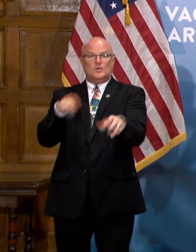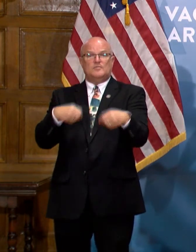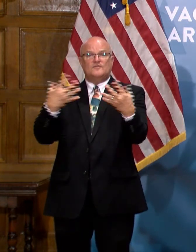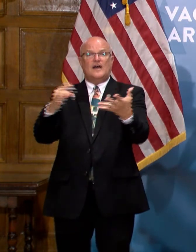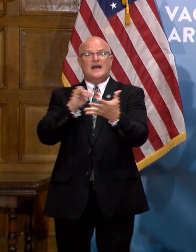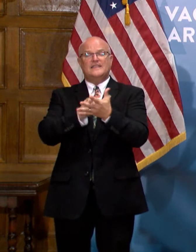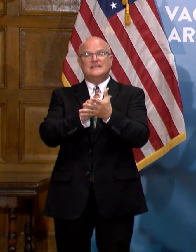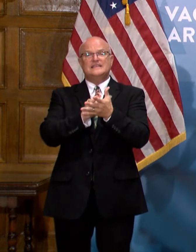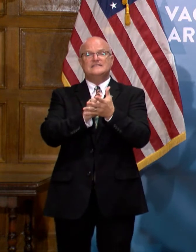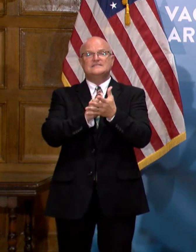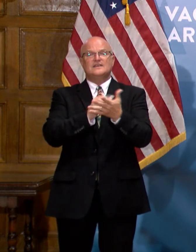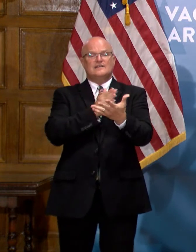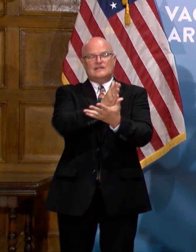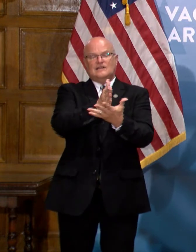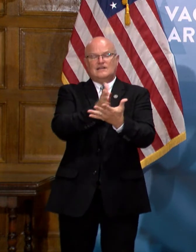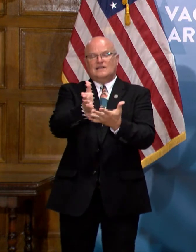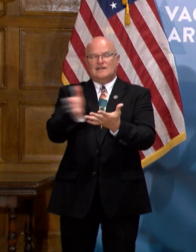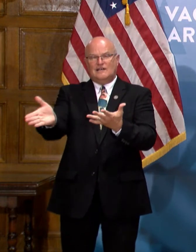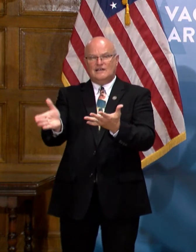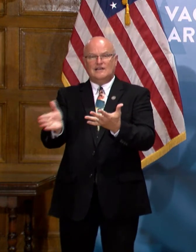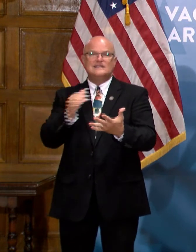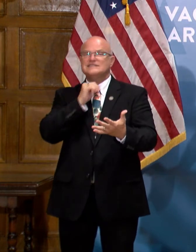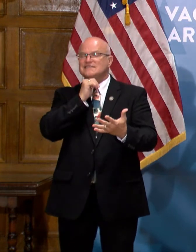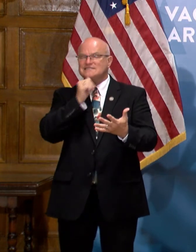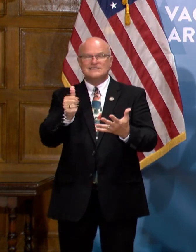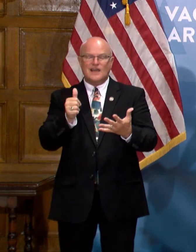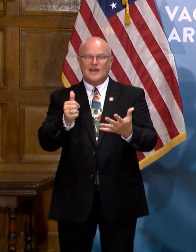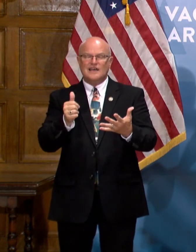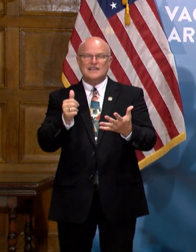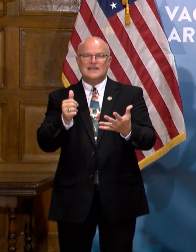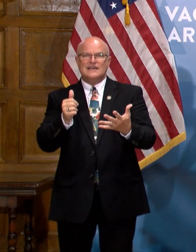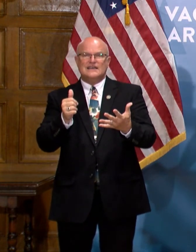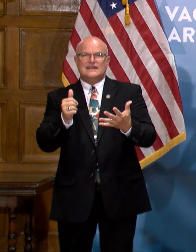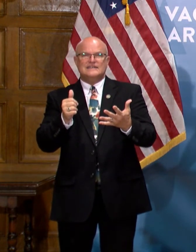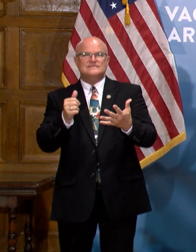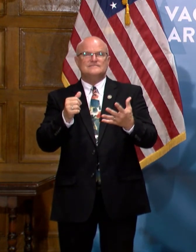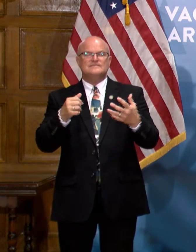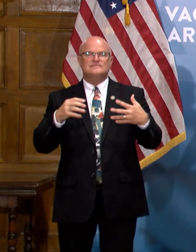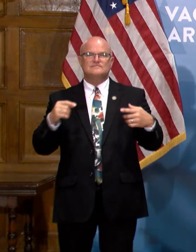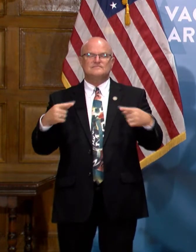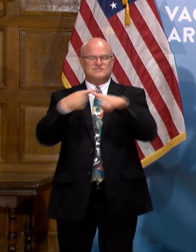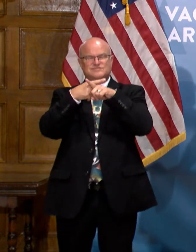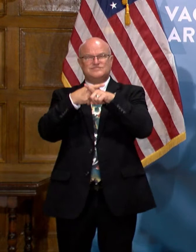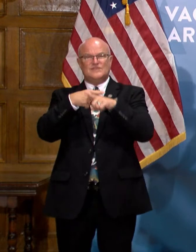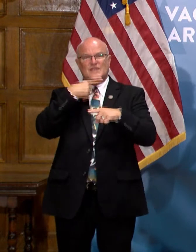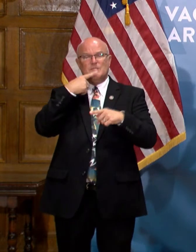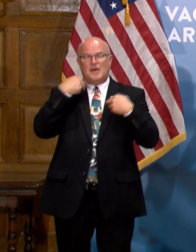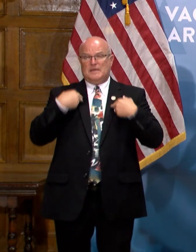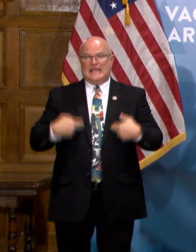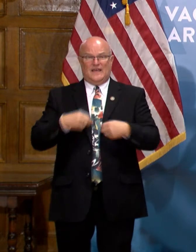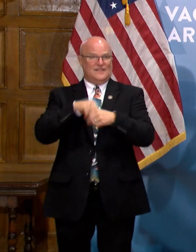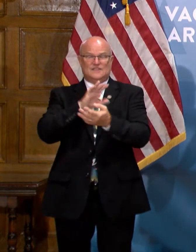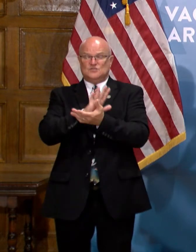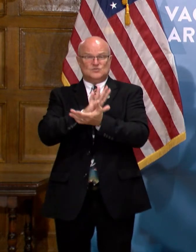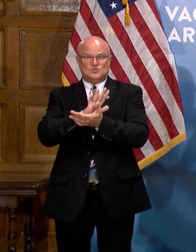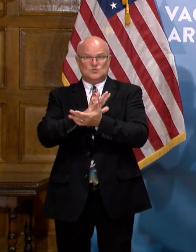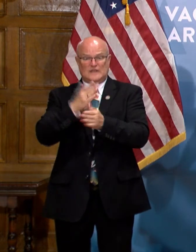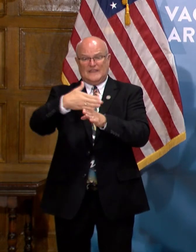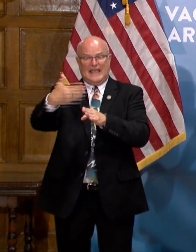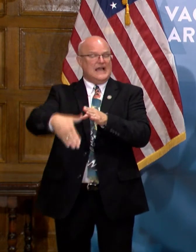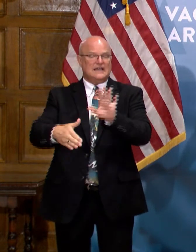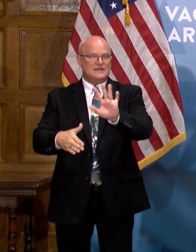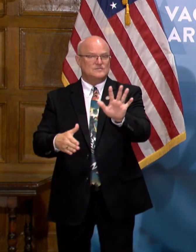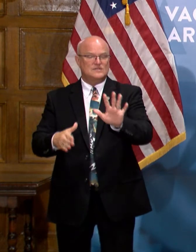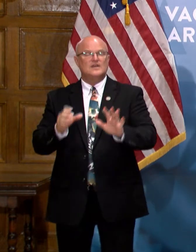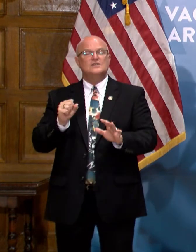these alternatives to avoid quarantine does not compromise the public health requirements in the school and the outcome.